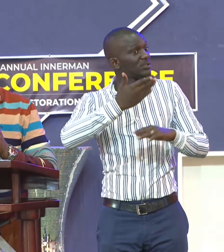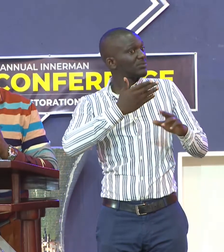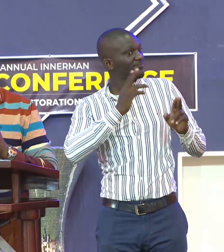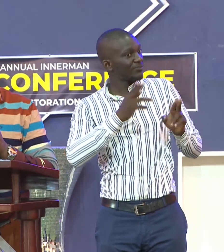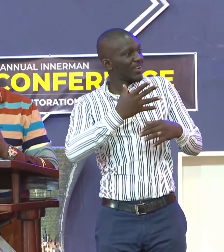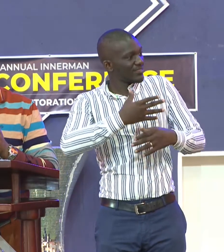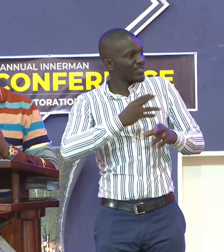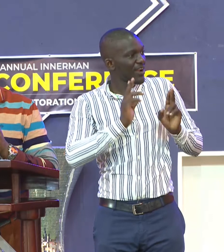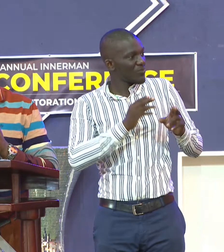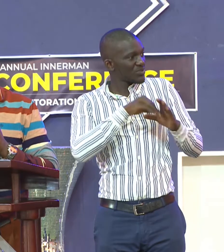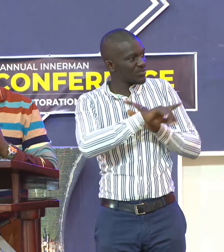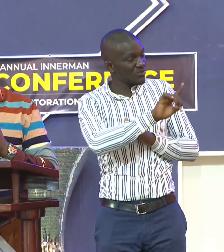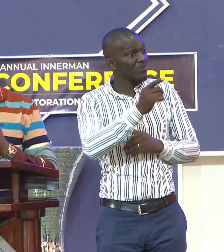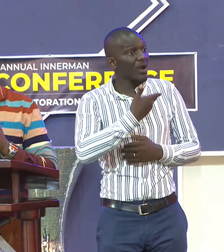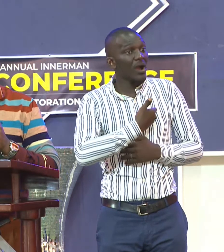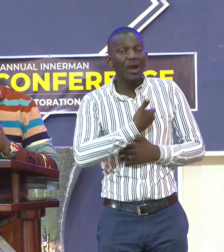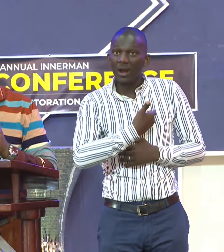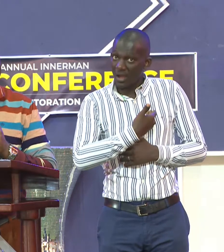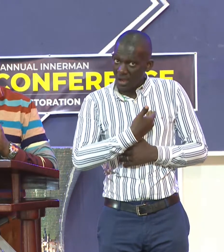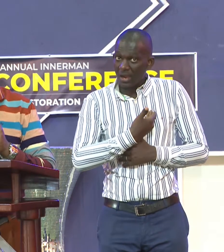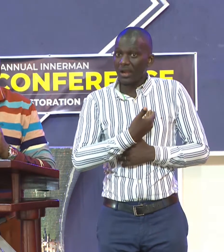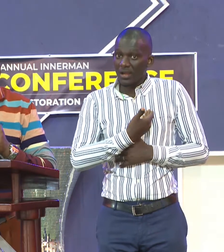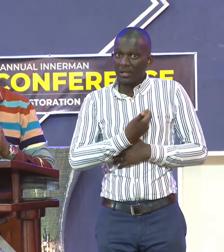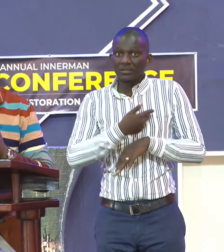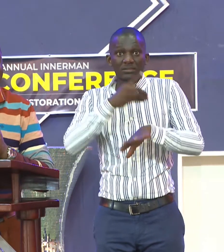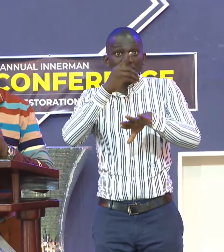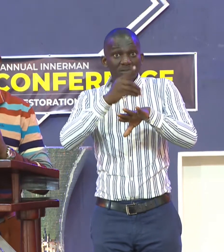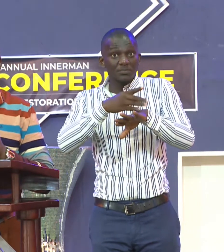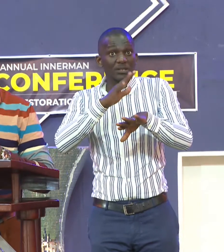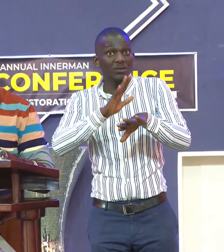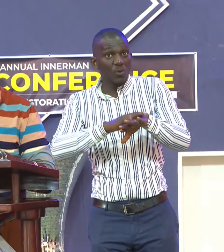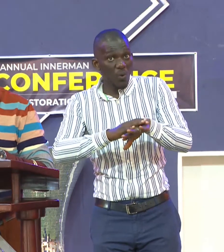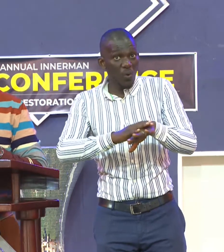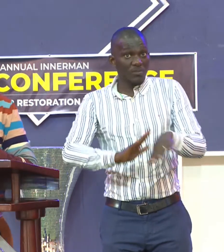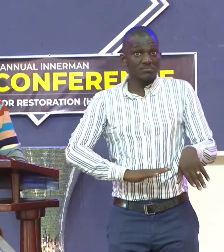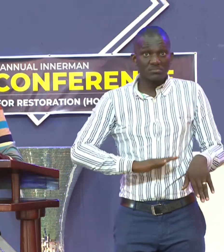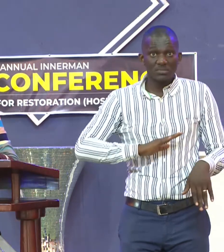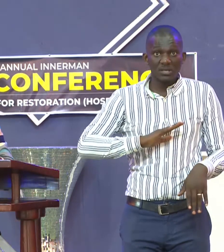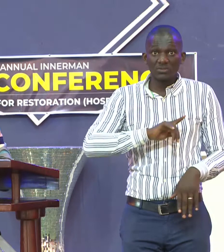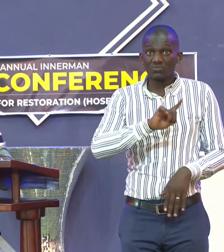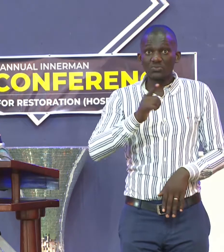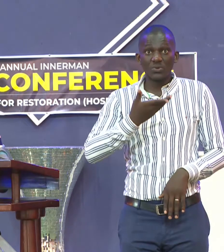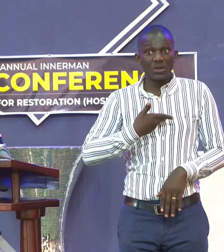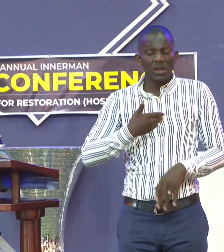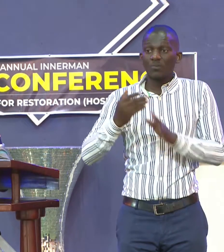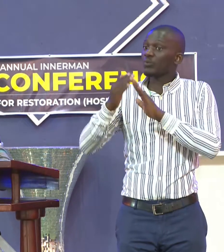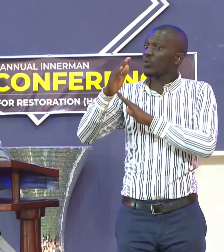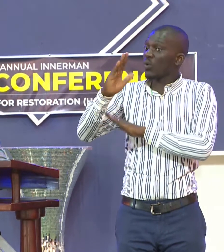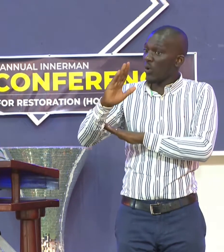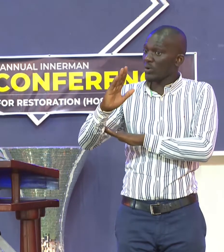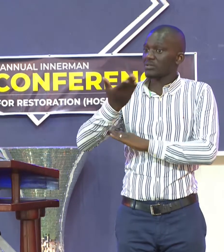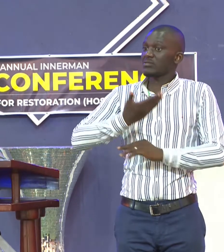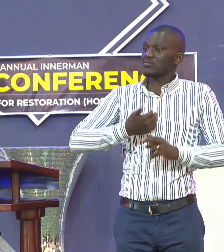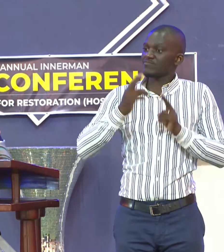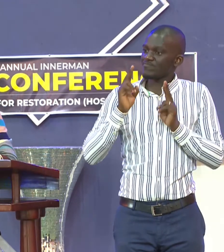The Lord has hope in you. I said according to your age, the